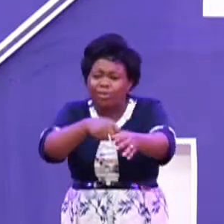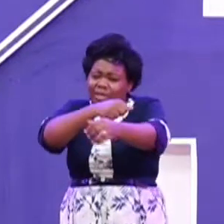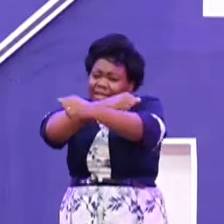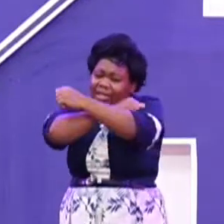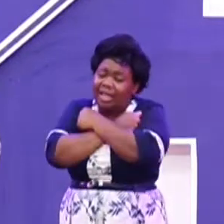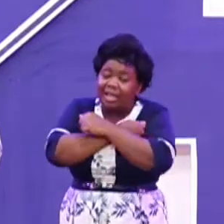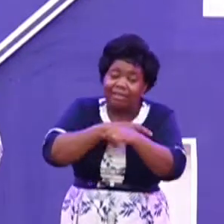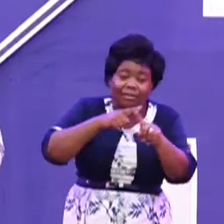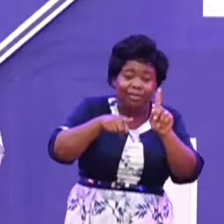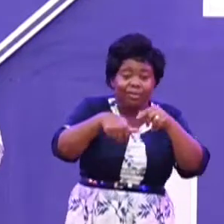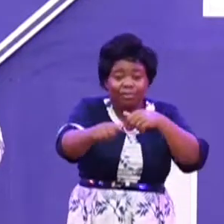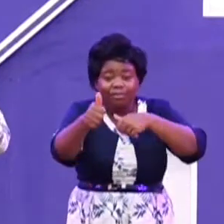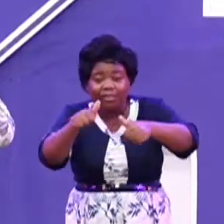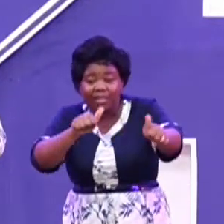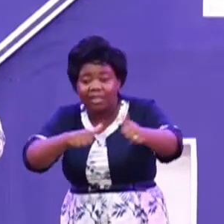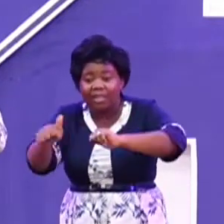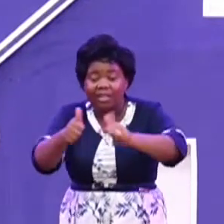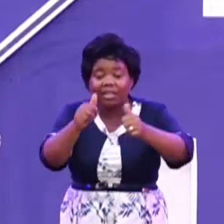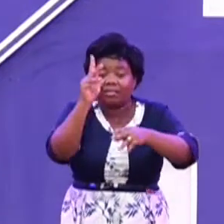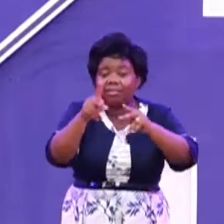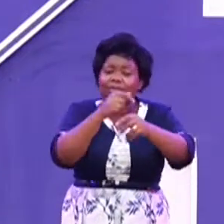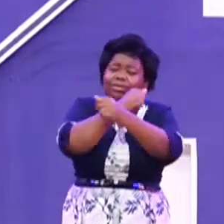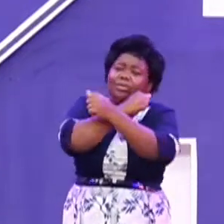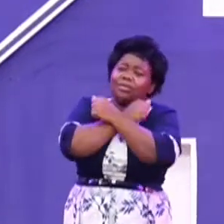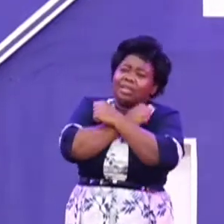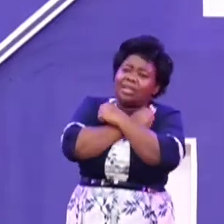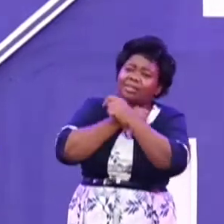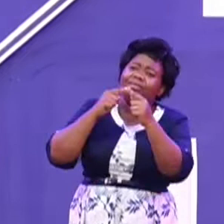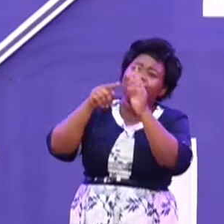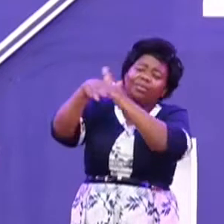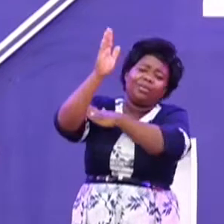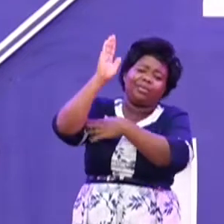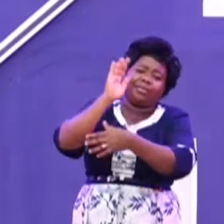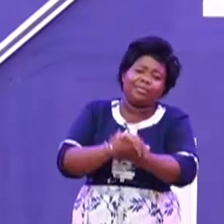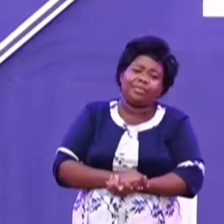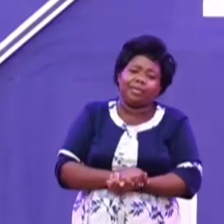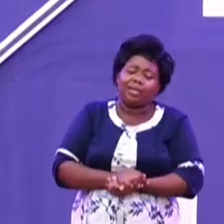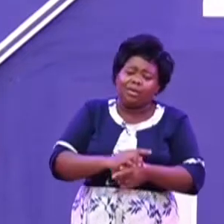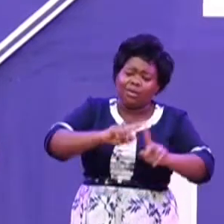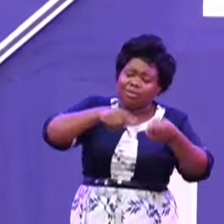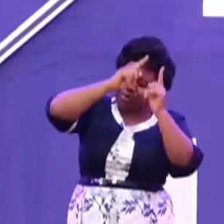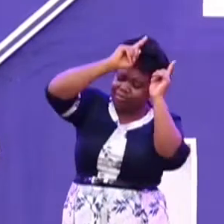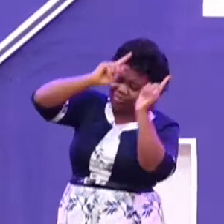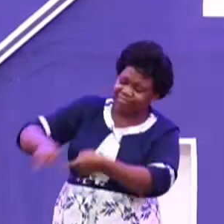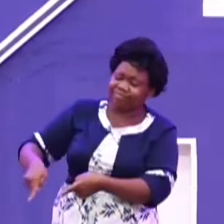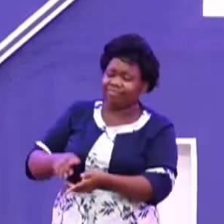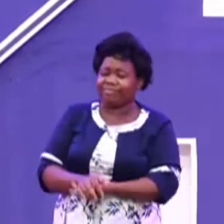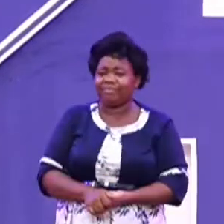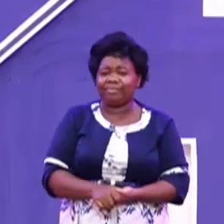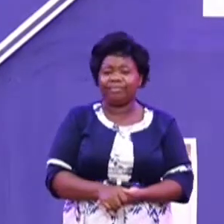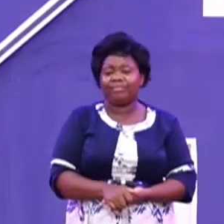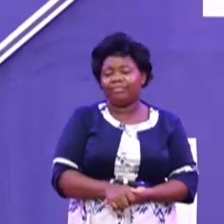people. Okulaga okwagala eri abantu. Showing love to God. Okulaga okwagala eri Katonda. We have ignored it. Tukulese.